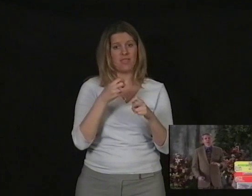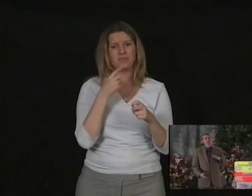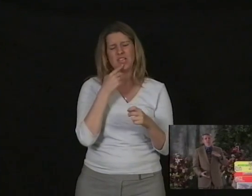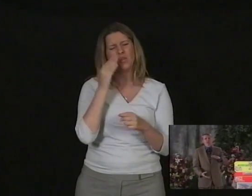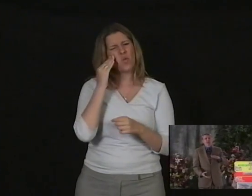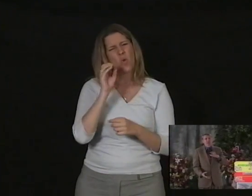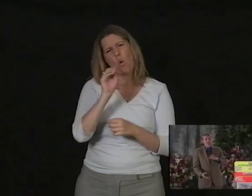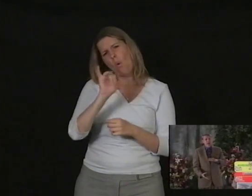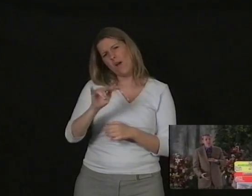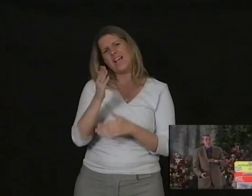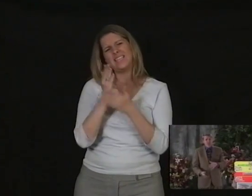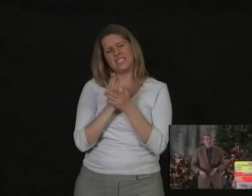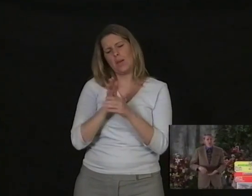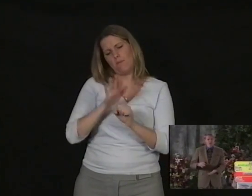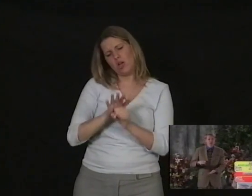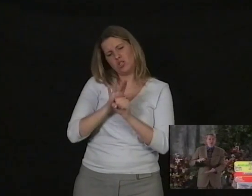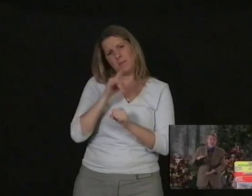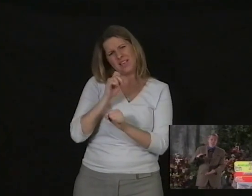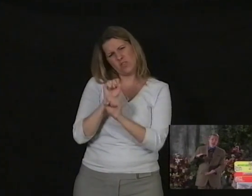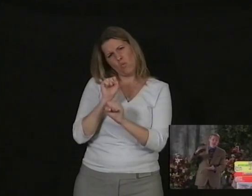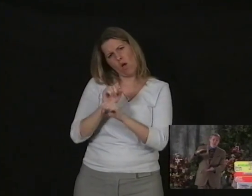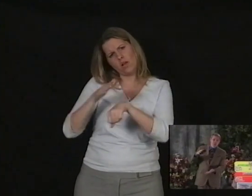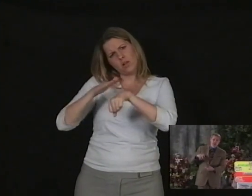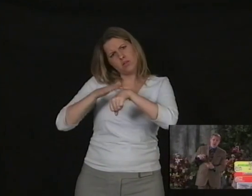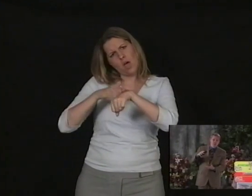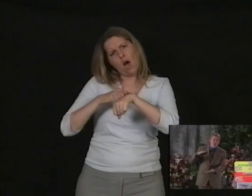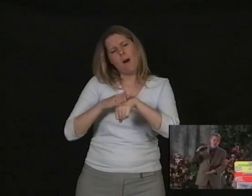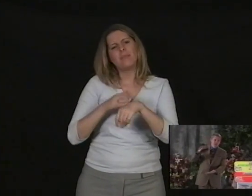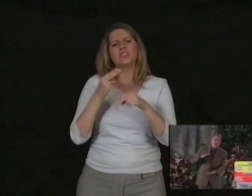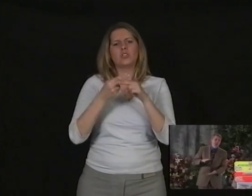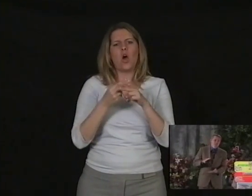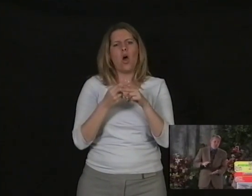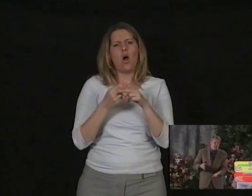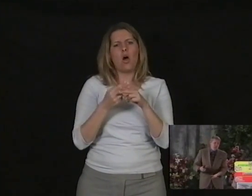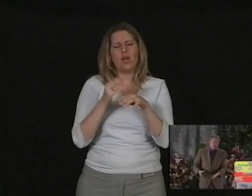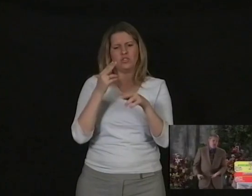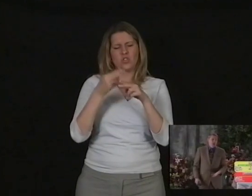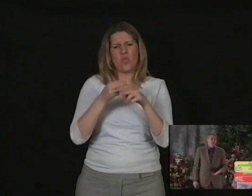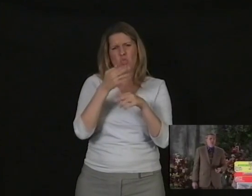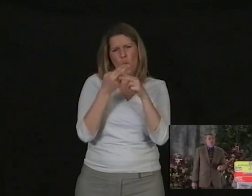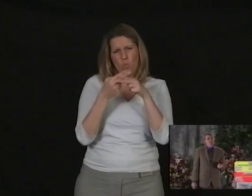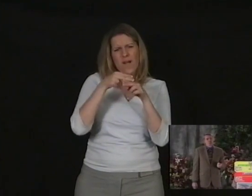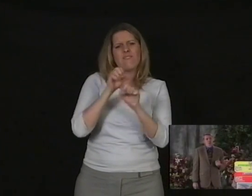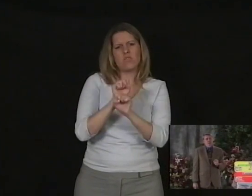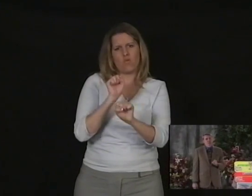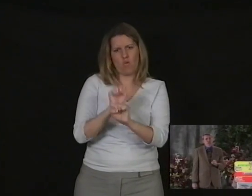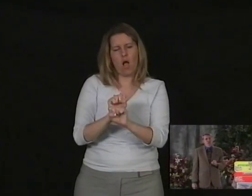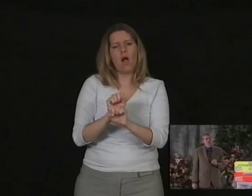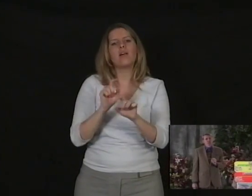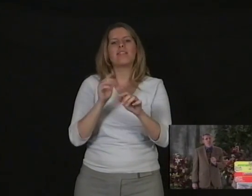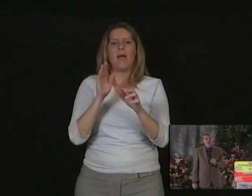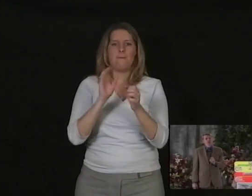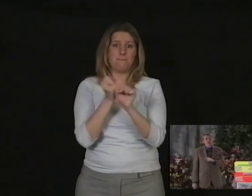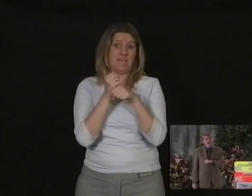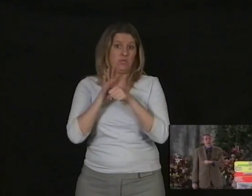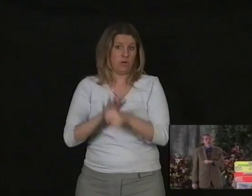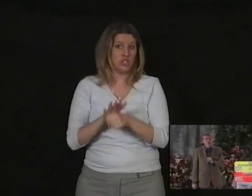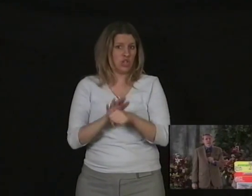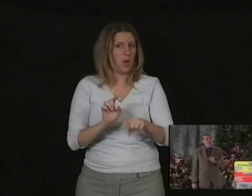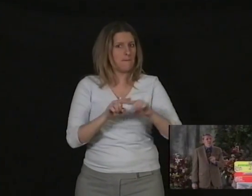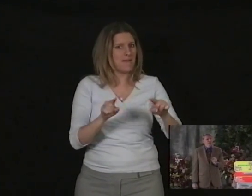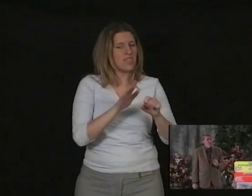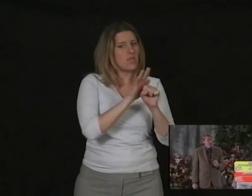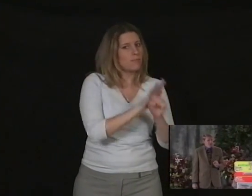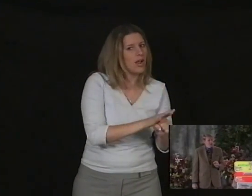pressure simply because of the rocks on top of it. It's called the overlying weight of the rock, the overburden. That produces pressure. But the oil pressure is greater than